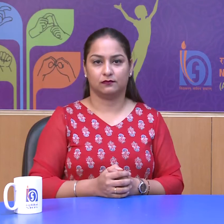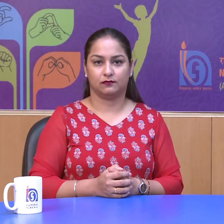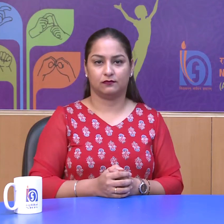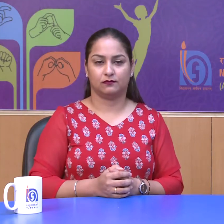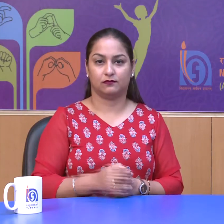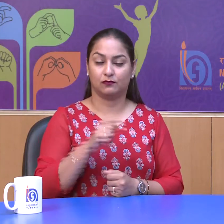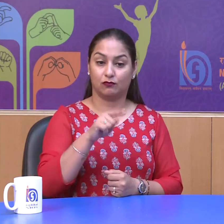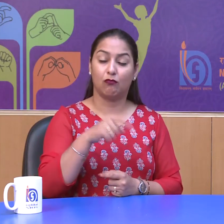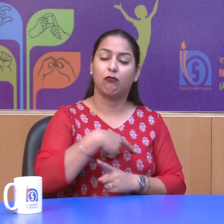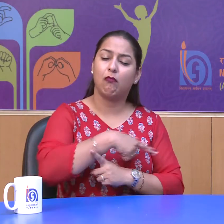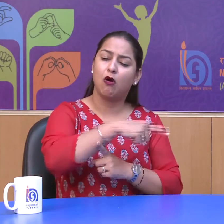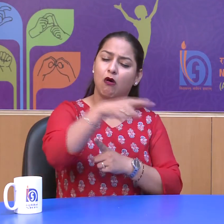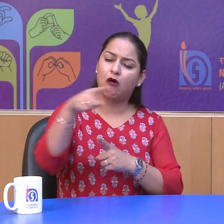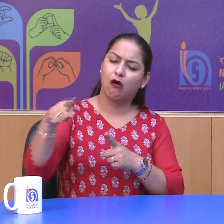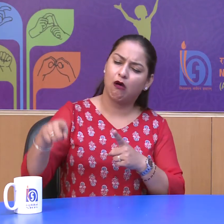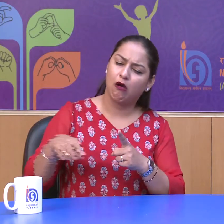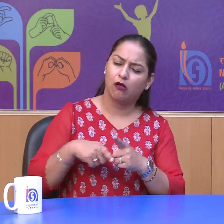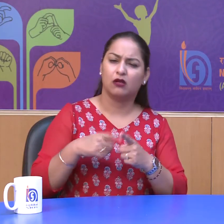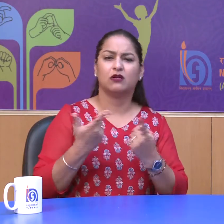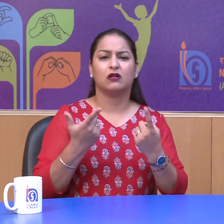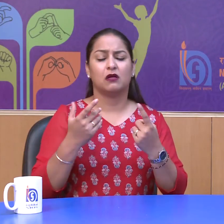on almost all the critical public issues.